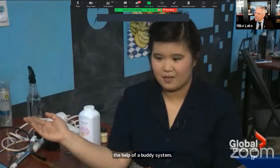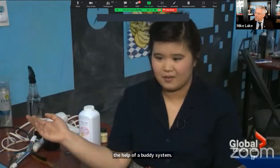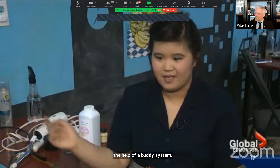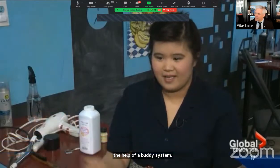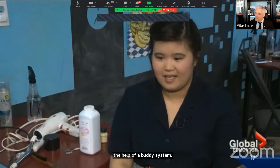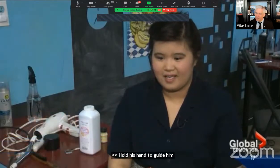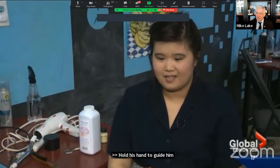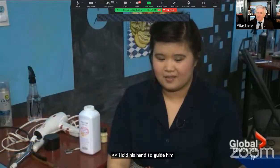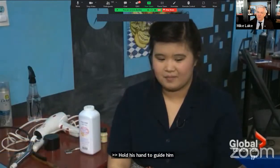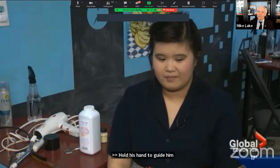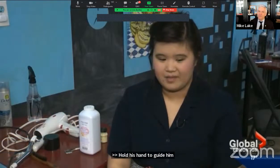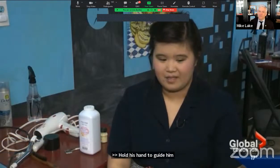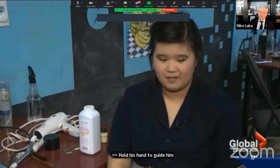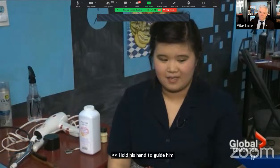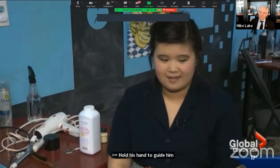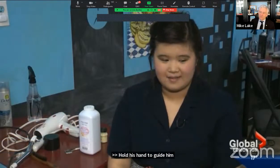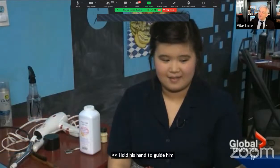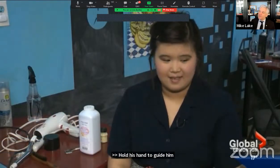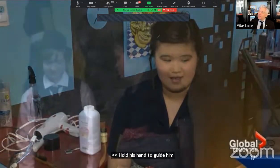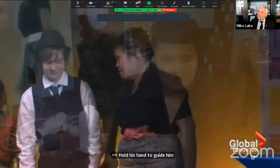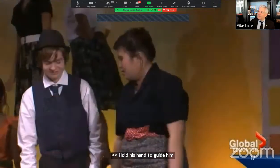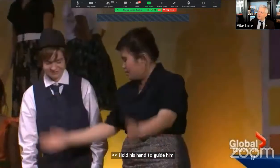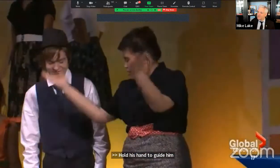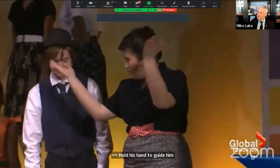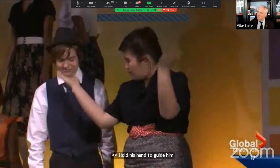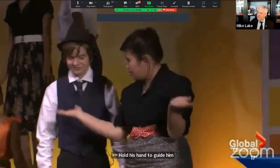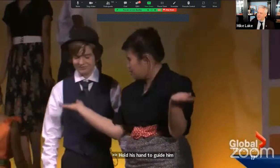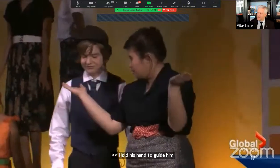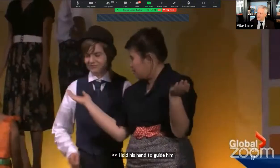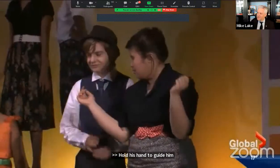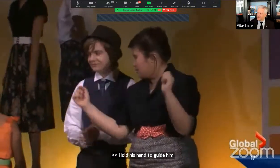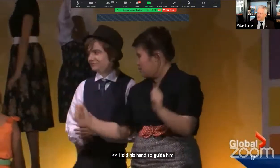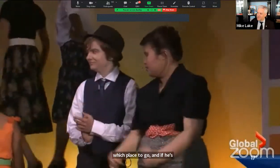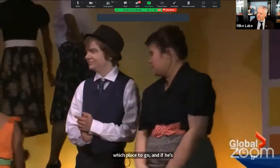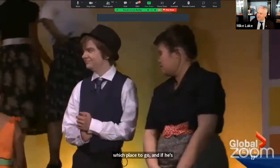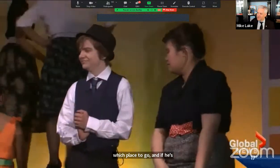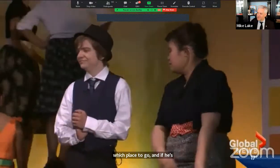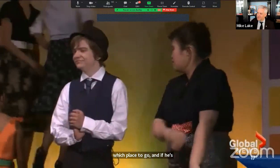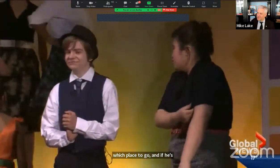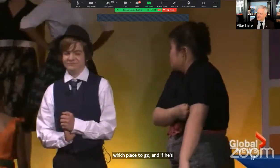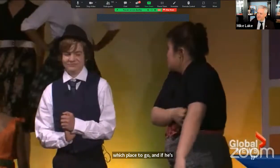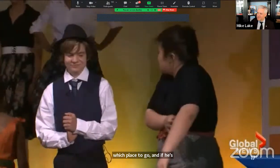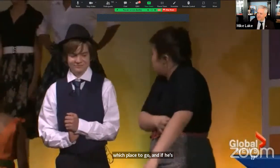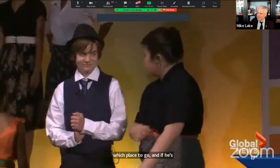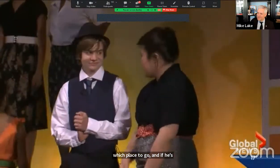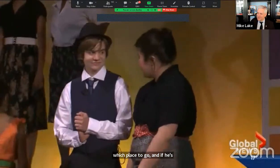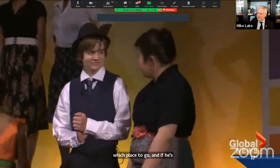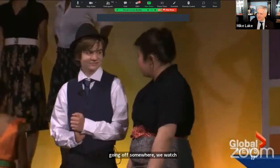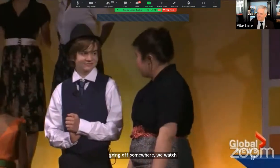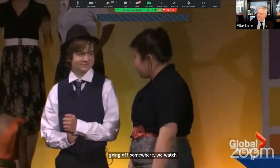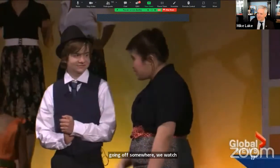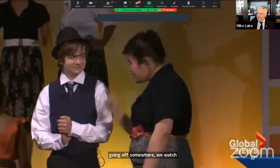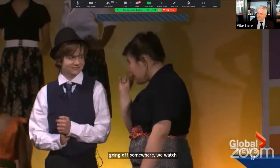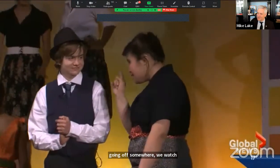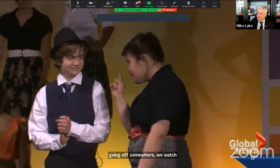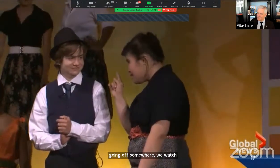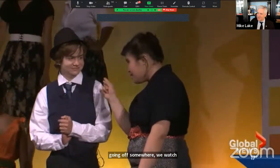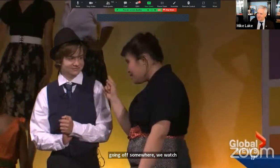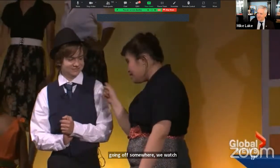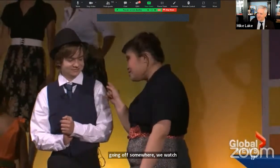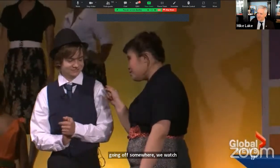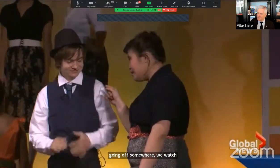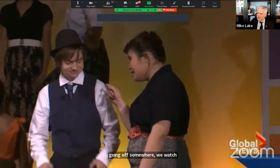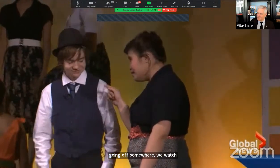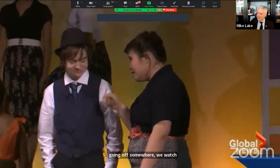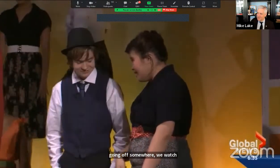to go, and if he's going off somewhere, we watch over him. And yeah,